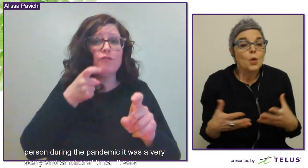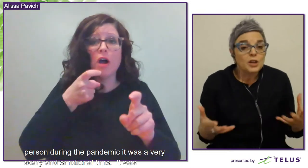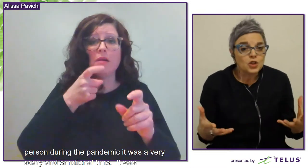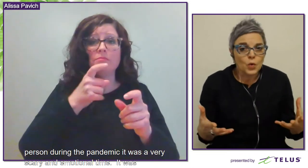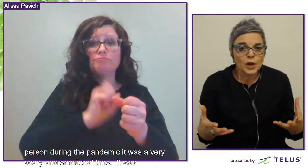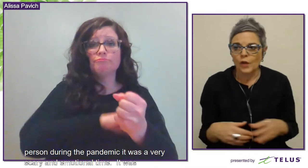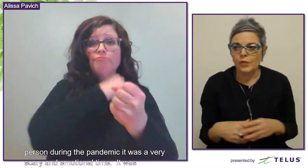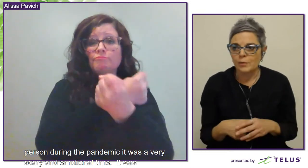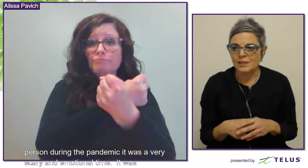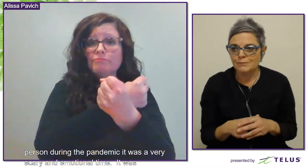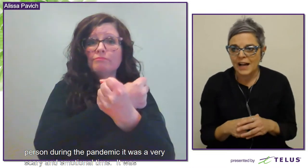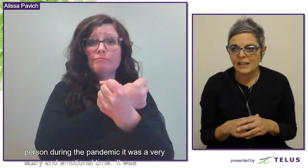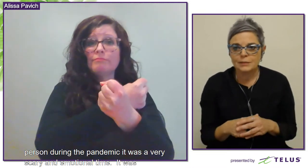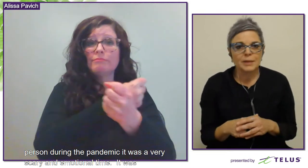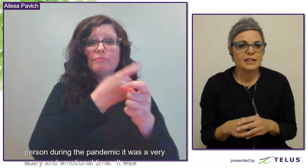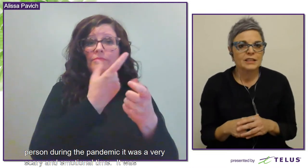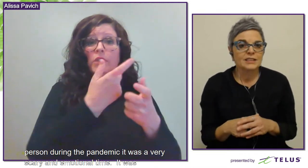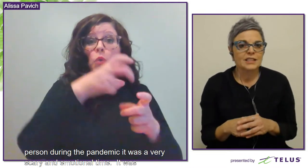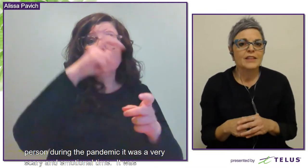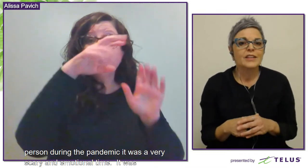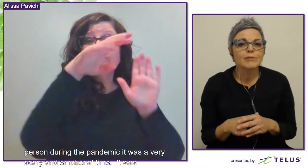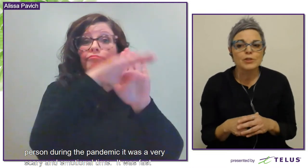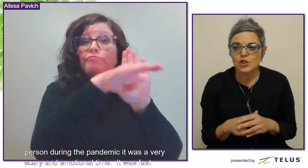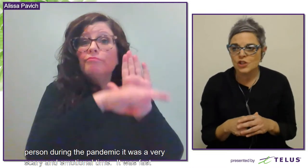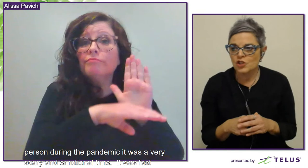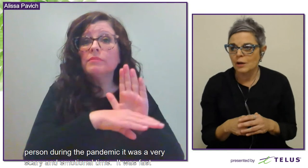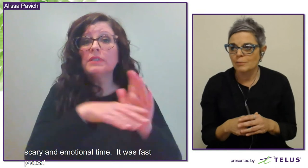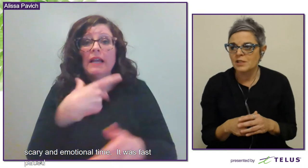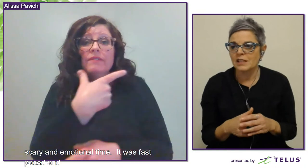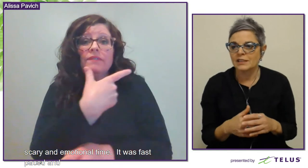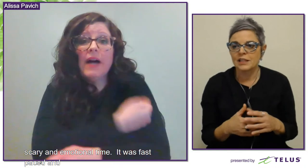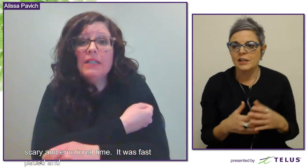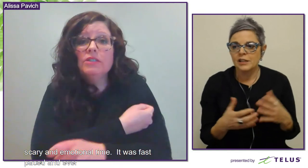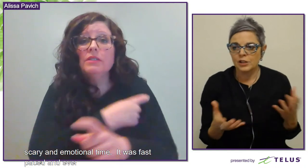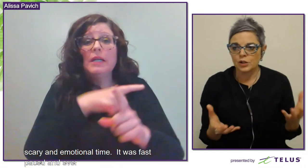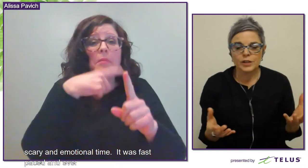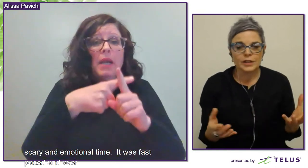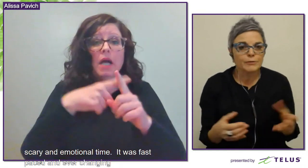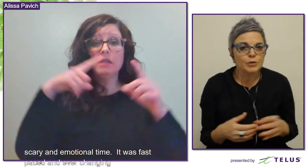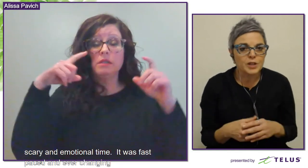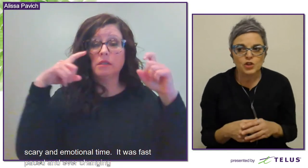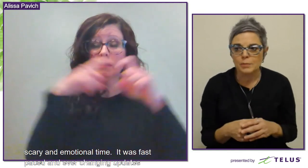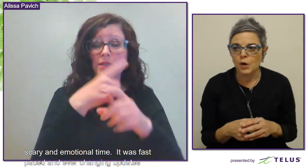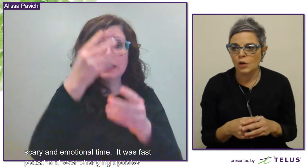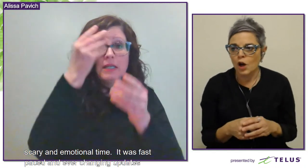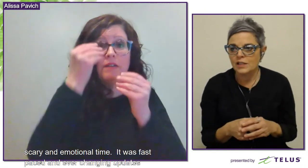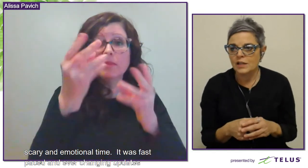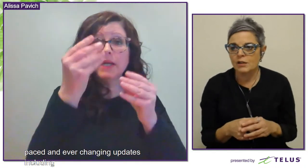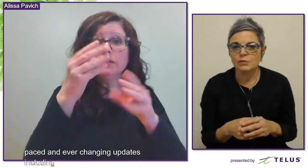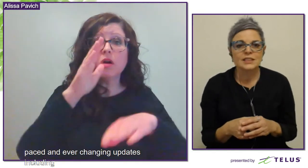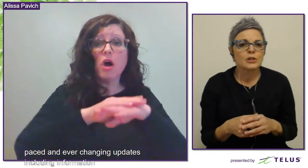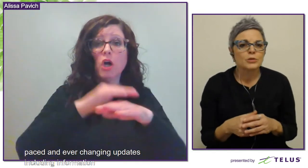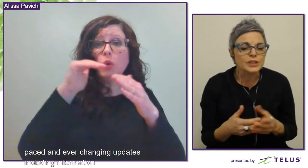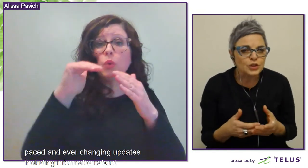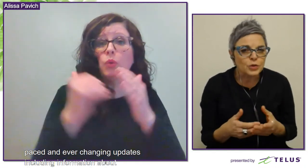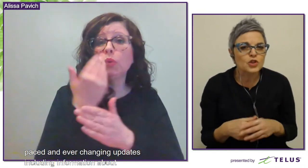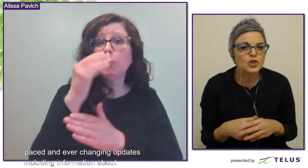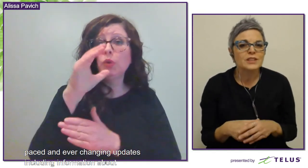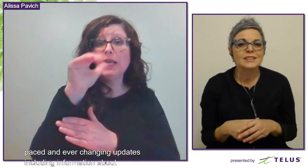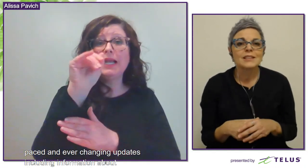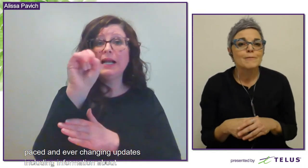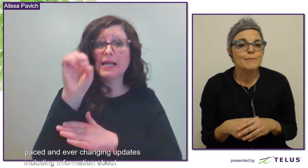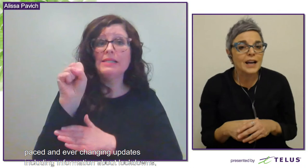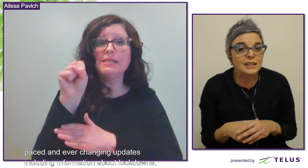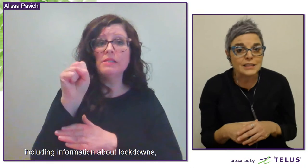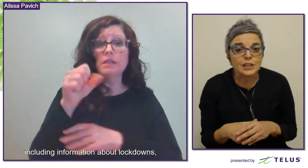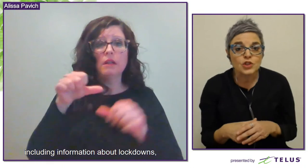there's so much going on that was fast-paced, and the ever-changing updates, including information about lockdowns,